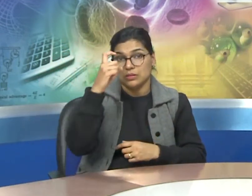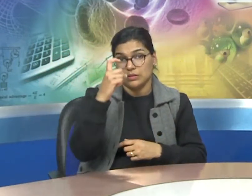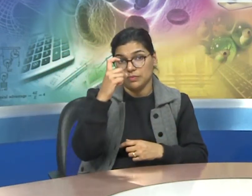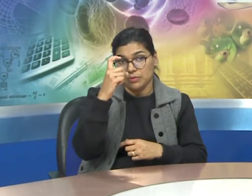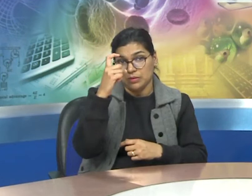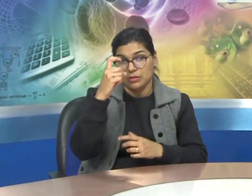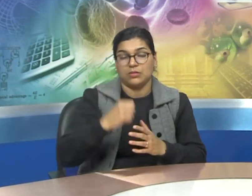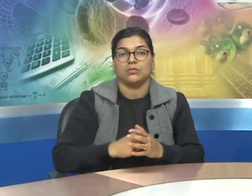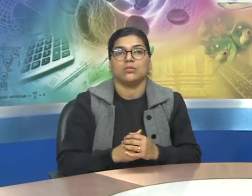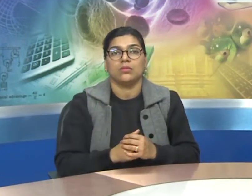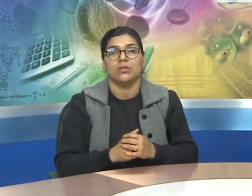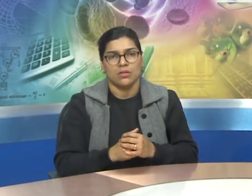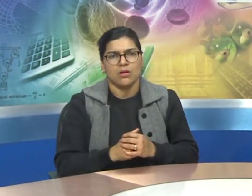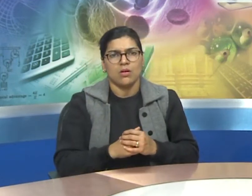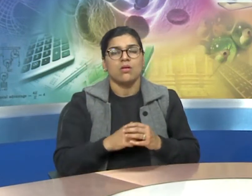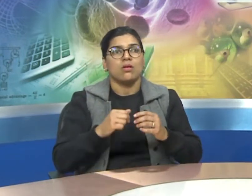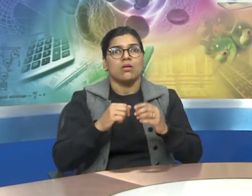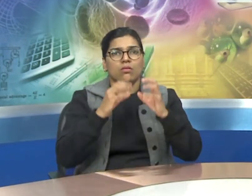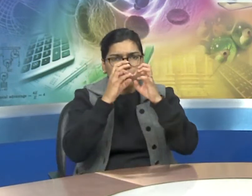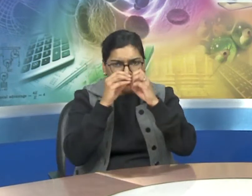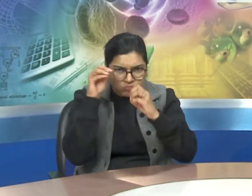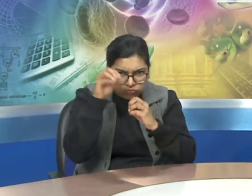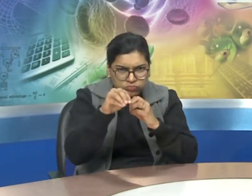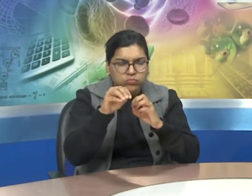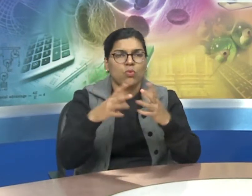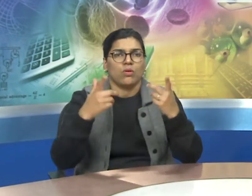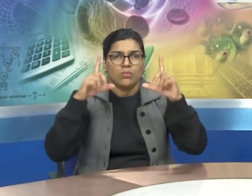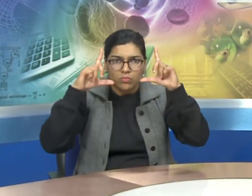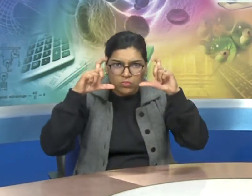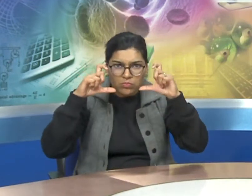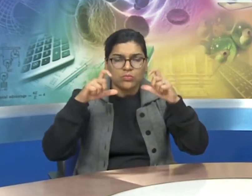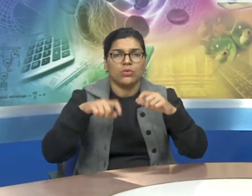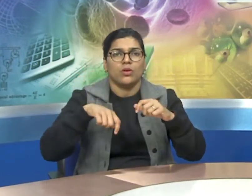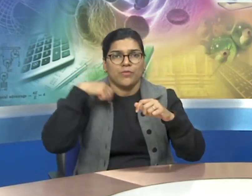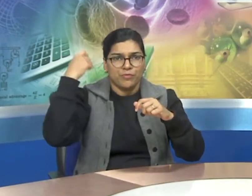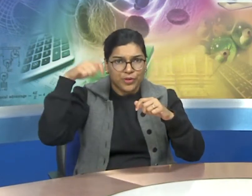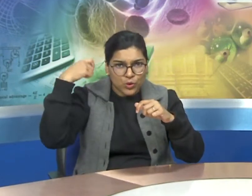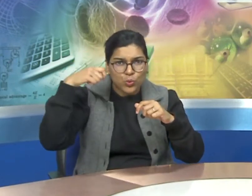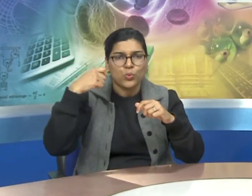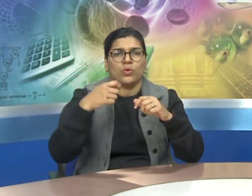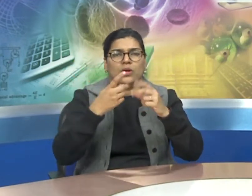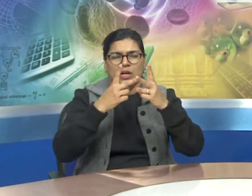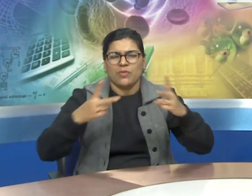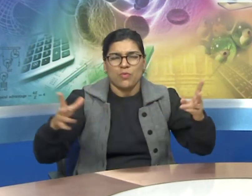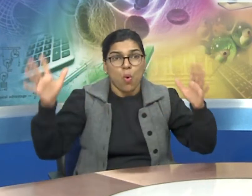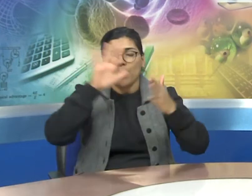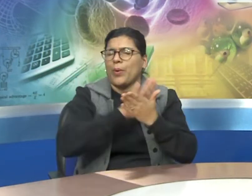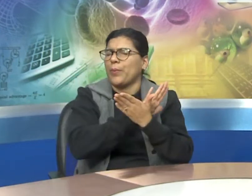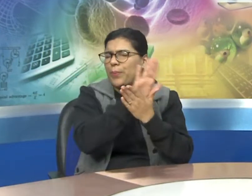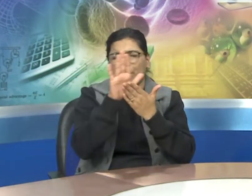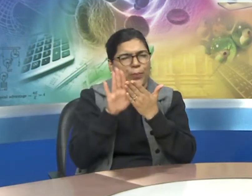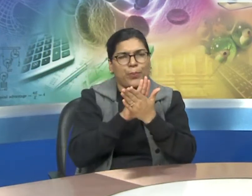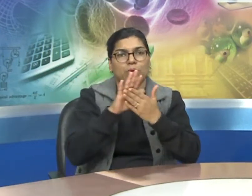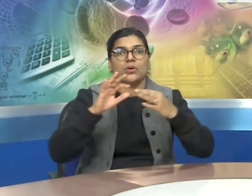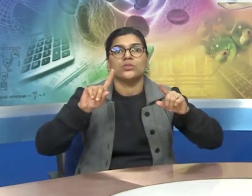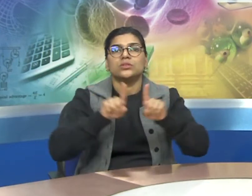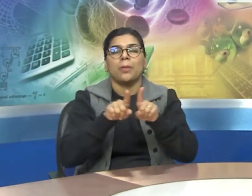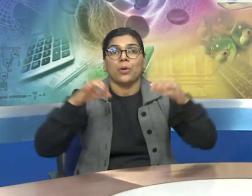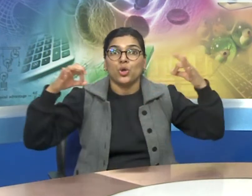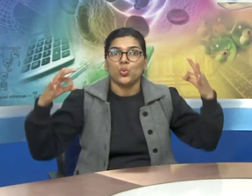The seventh slide layout is of a blank presentation. It has nothing